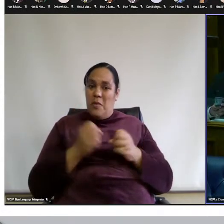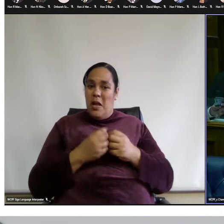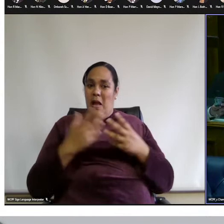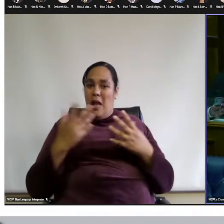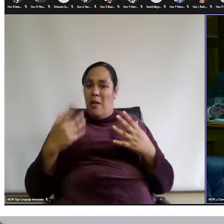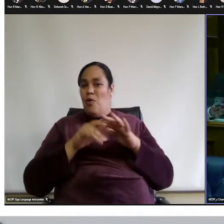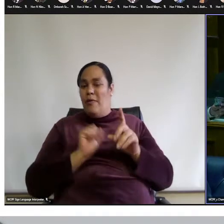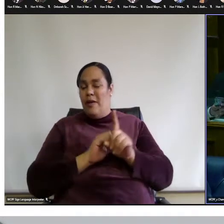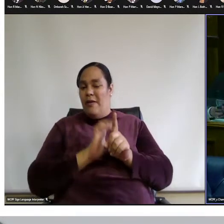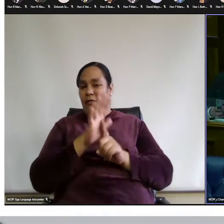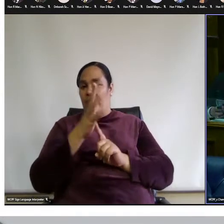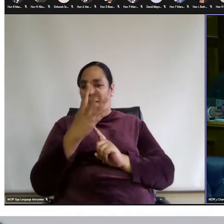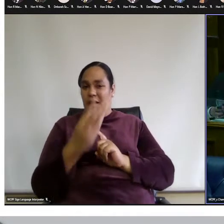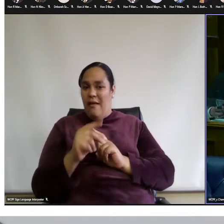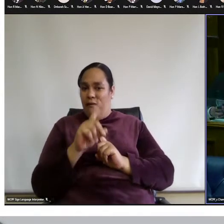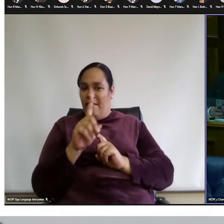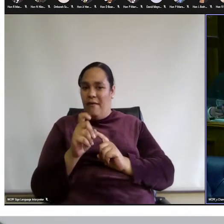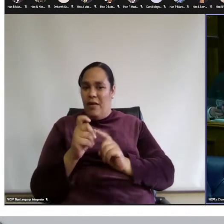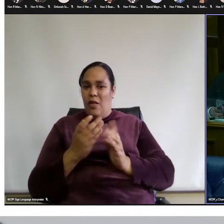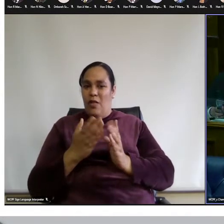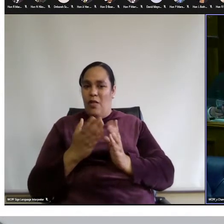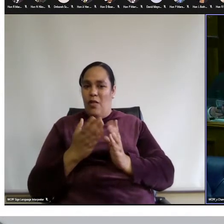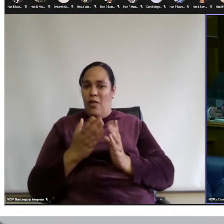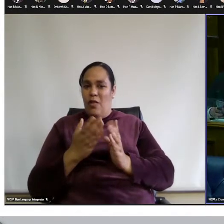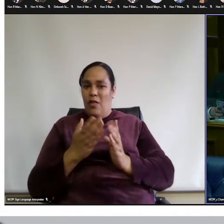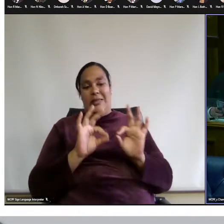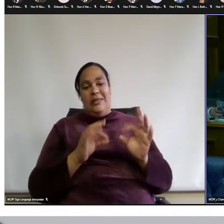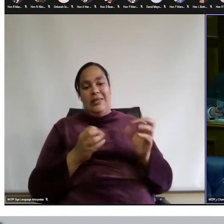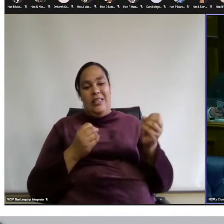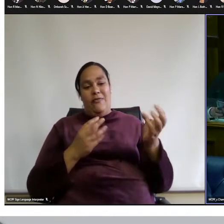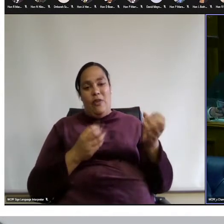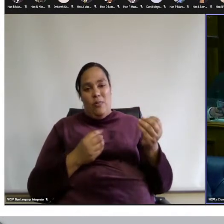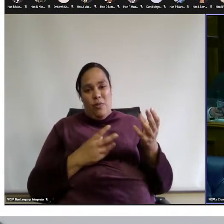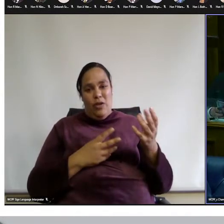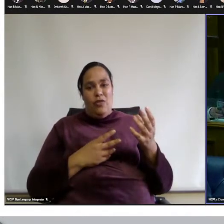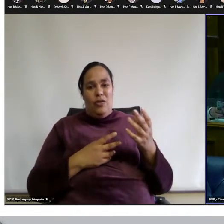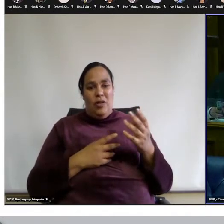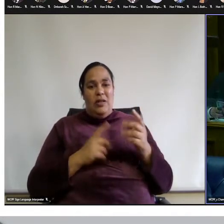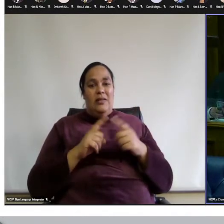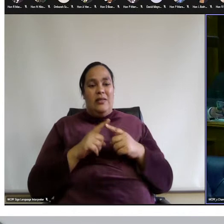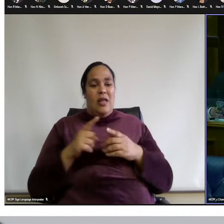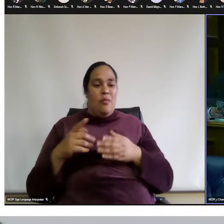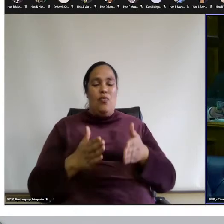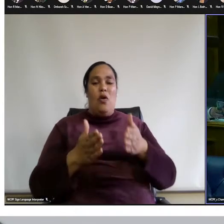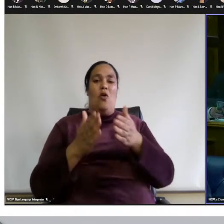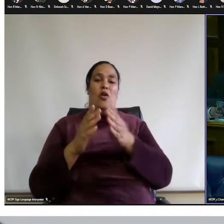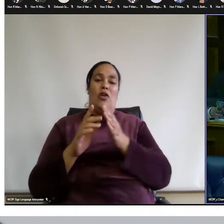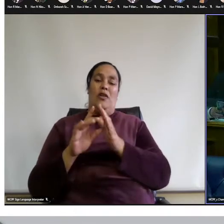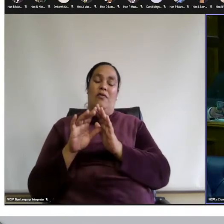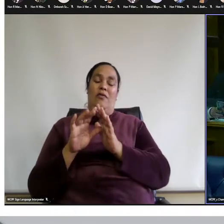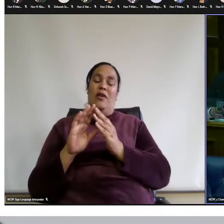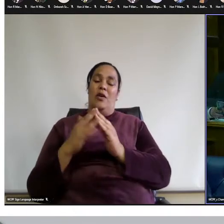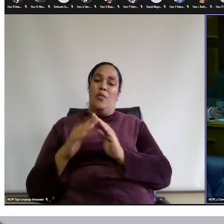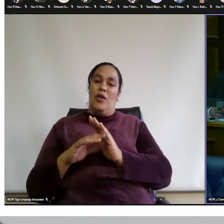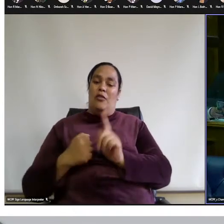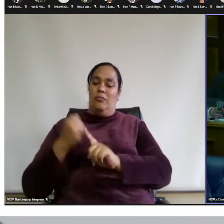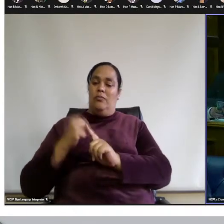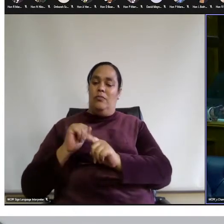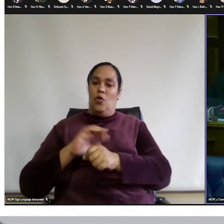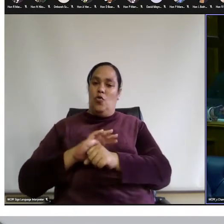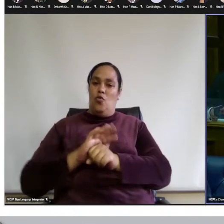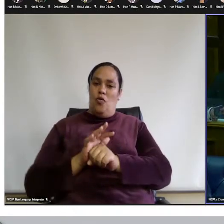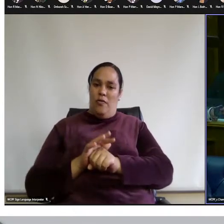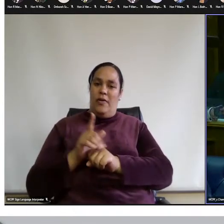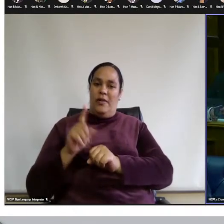are affected by disabilities. Yet this kind of information and the role of the community with disabilities in fighting COVID-19